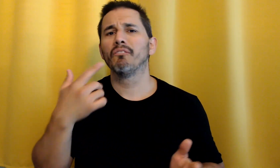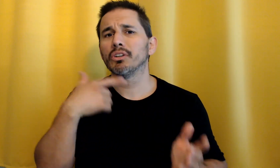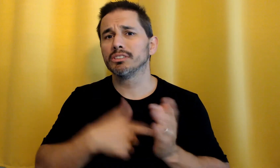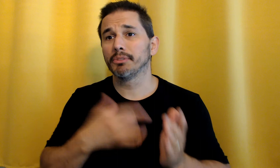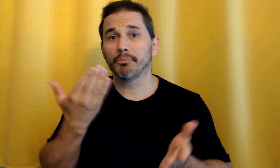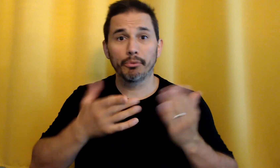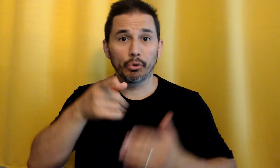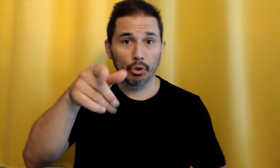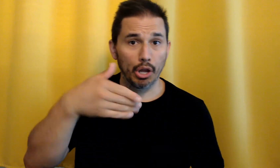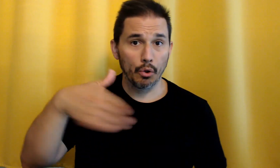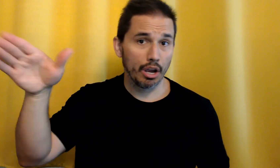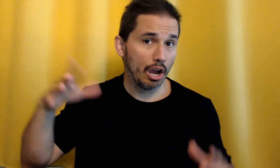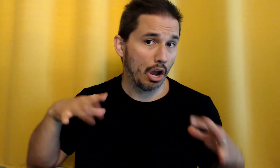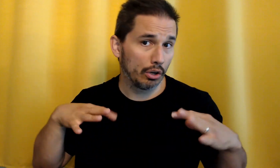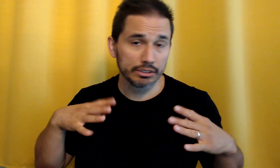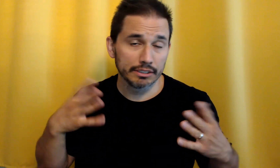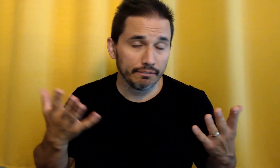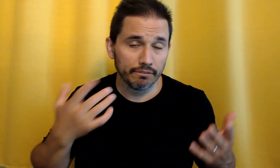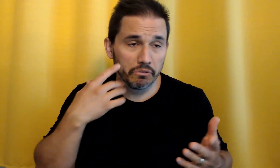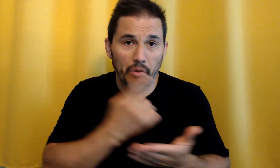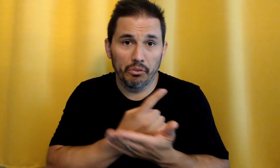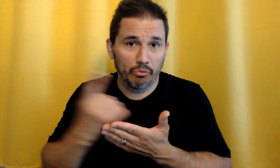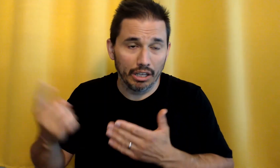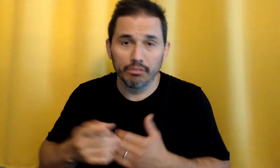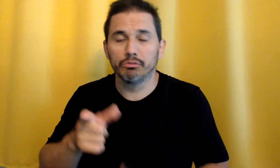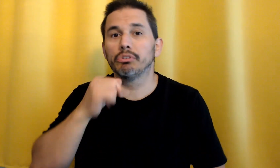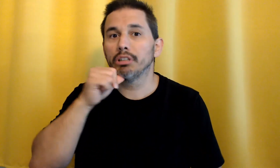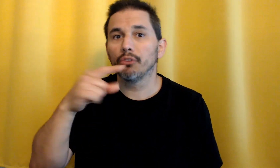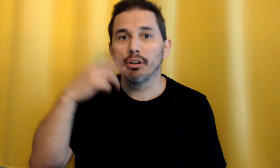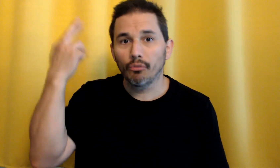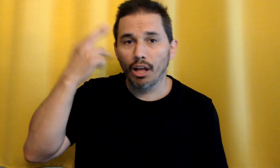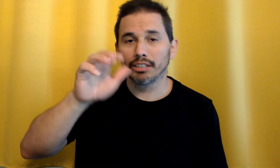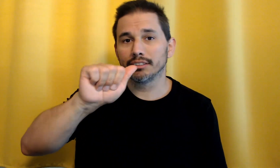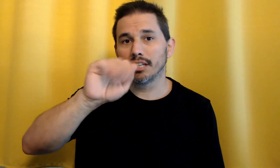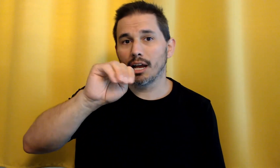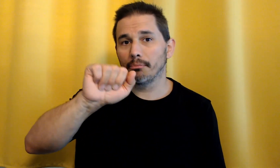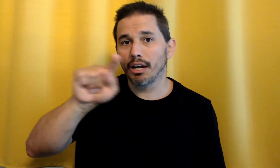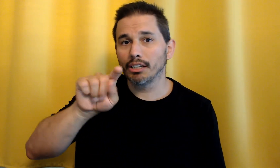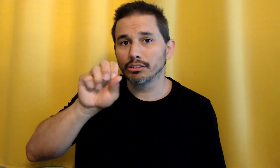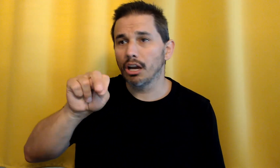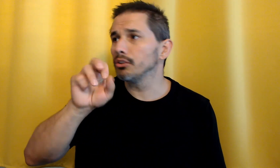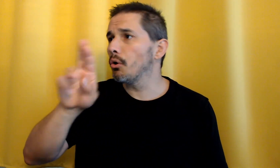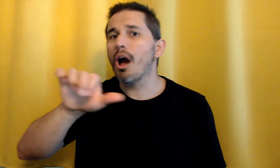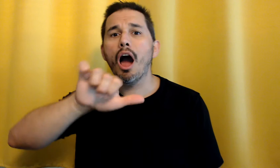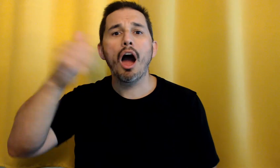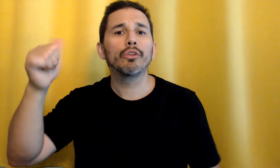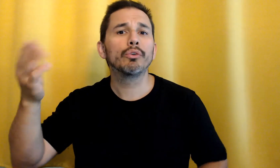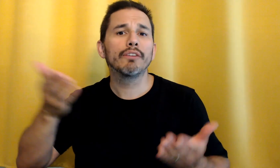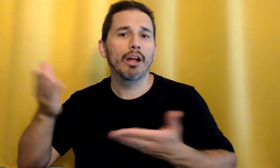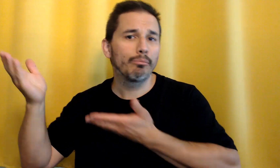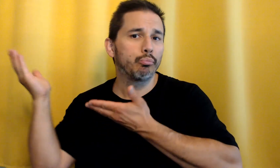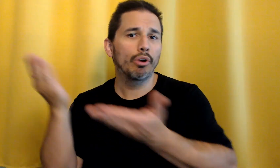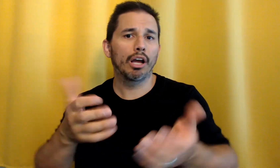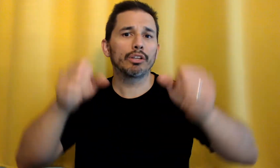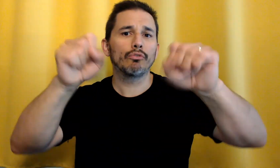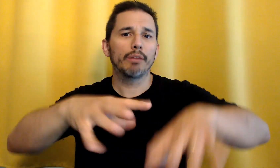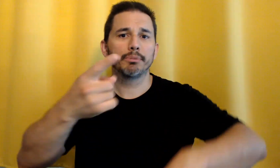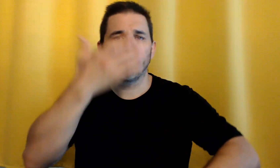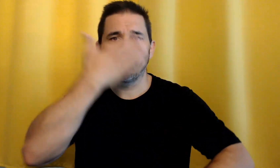you can also unlock this lock with your phone. Say if you're away for a week on holiday and you forgot that you're going to get an Amazon